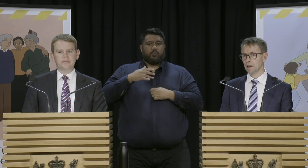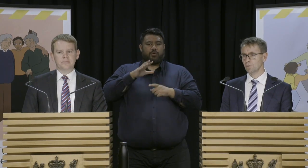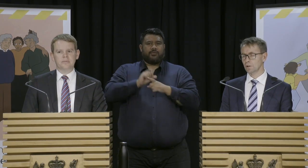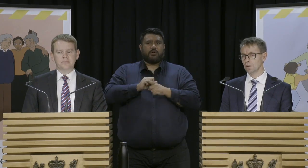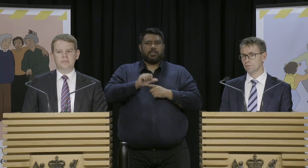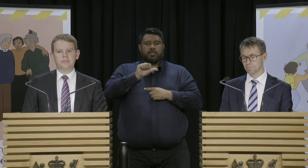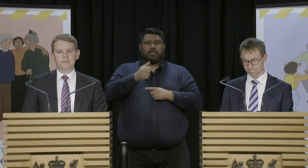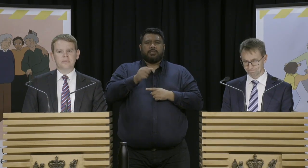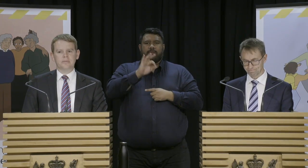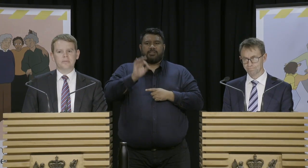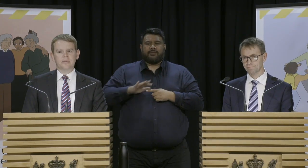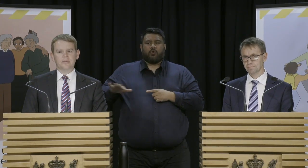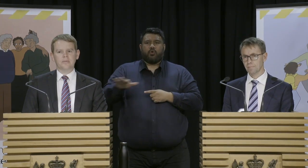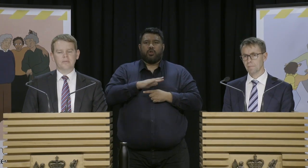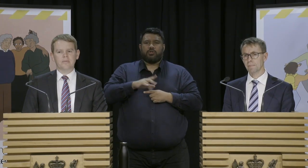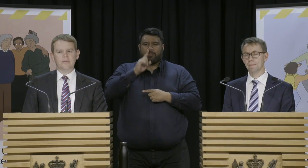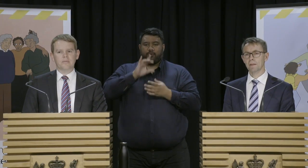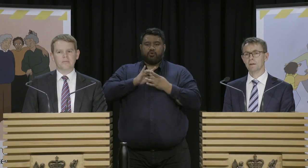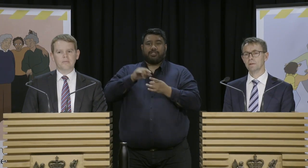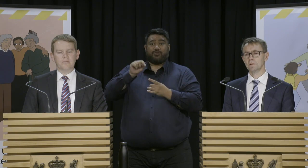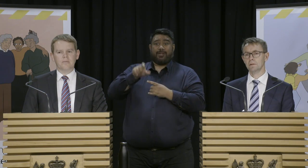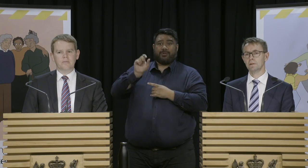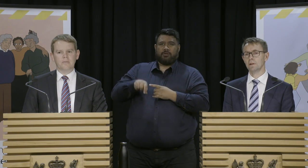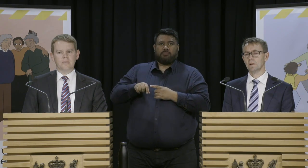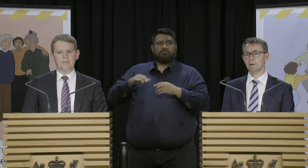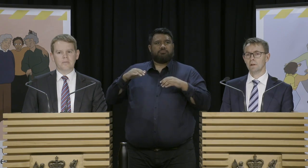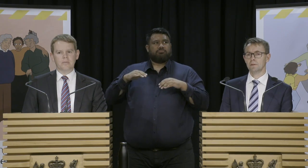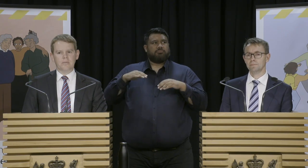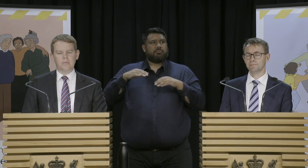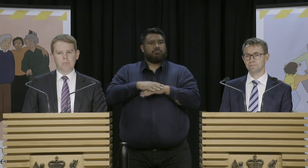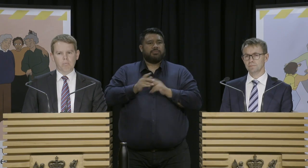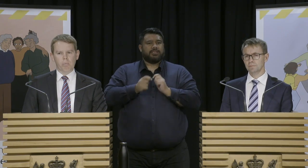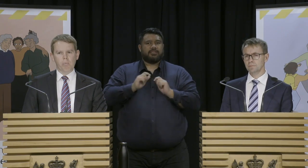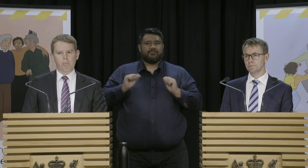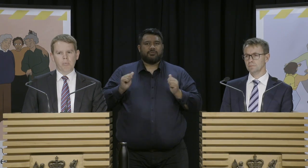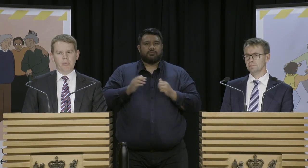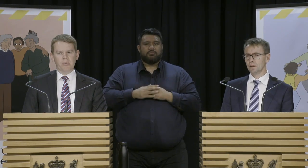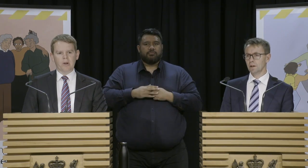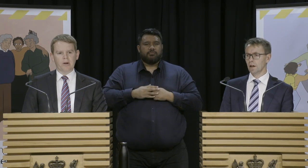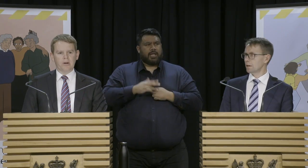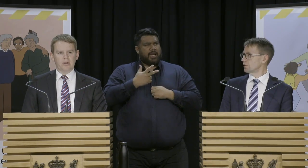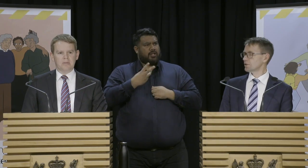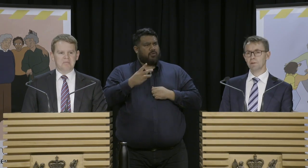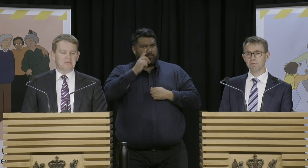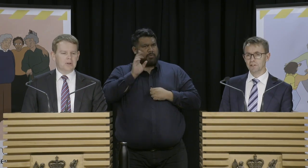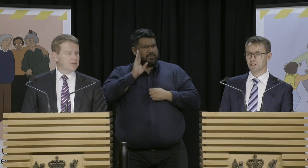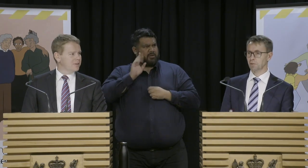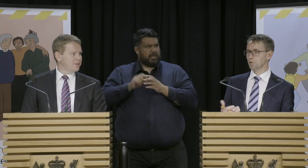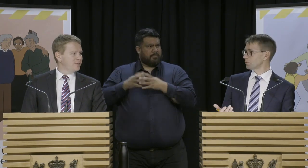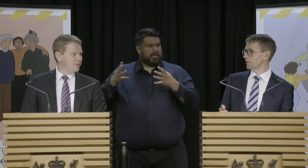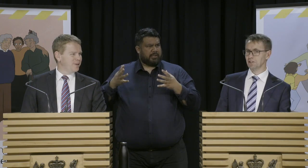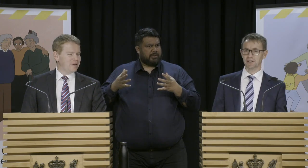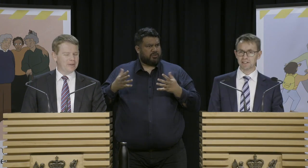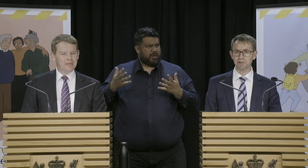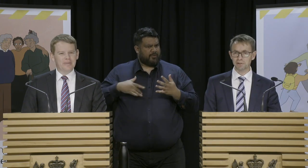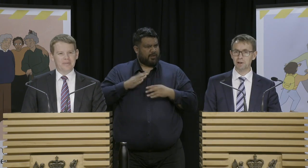tests back, all negative. How concerning is it with those 83 people? Because that sounds like a lot. In the scheme of things, as we